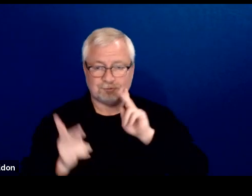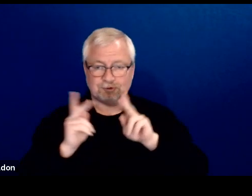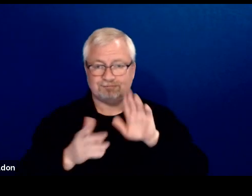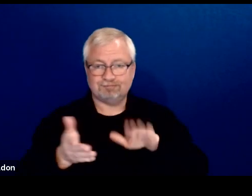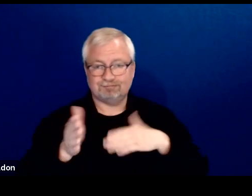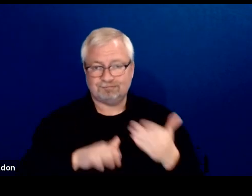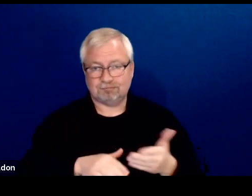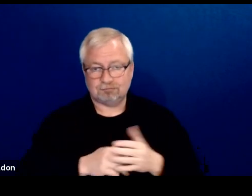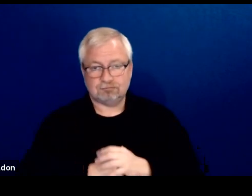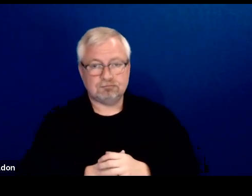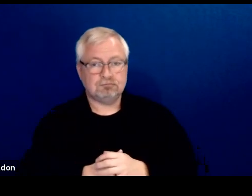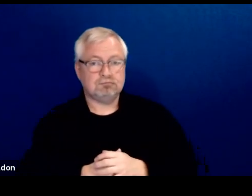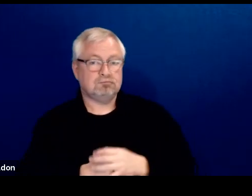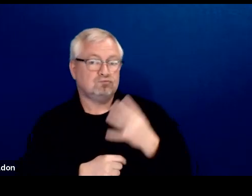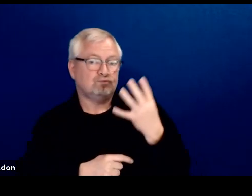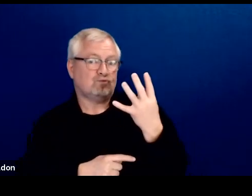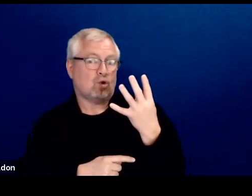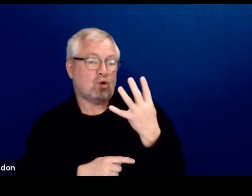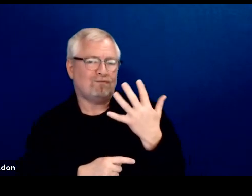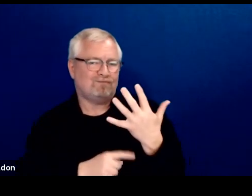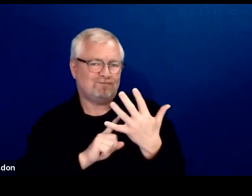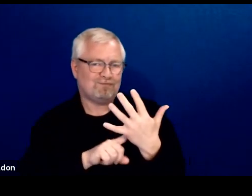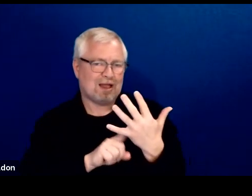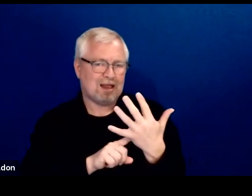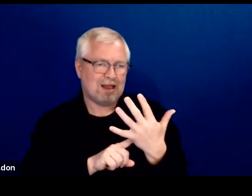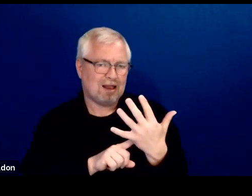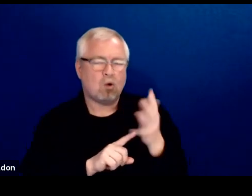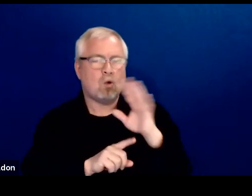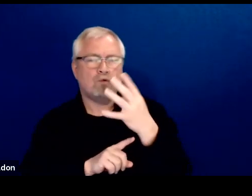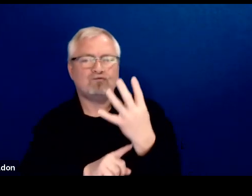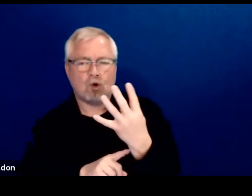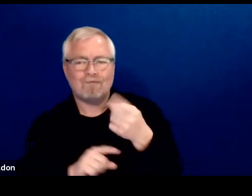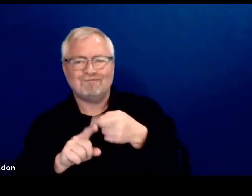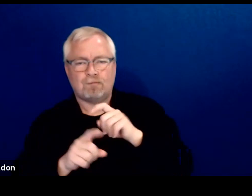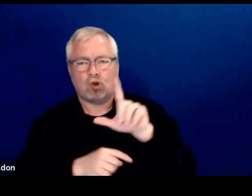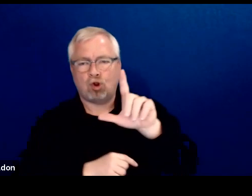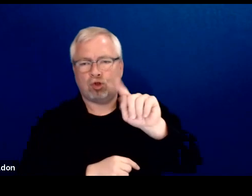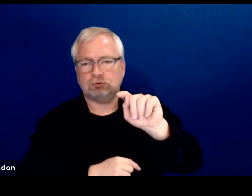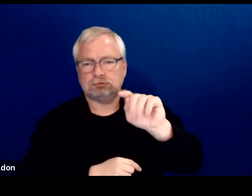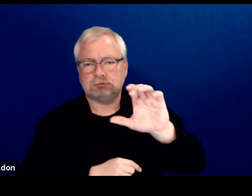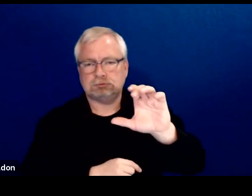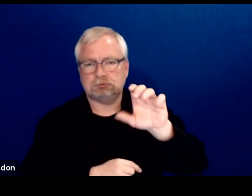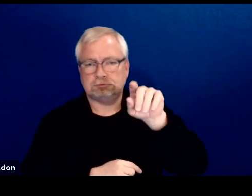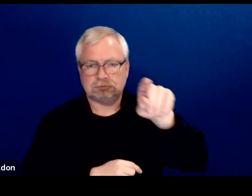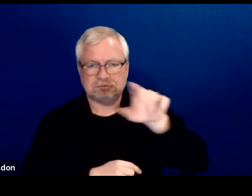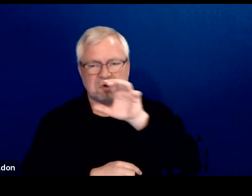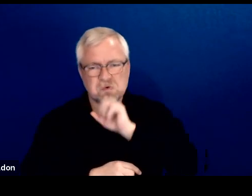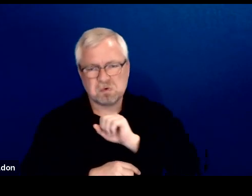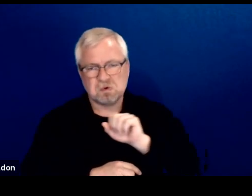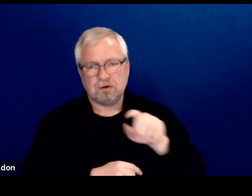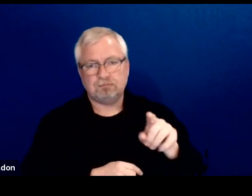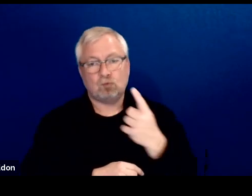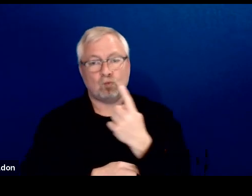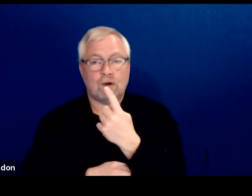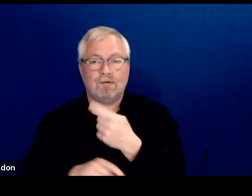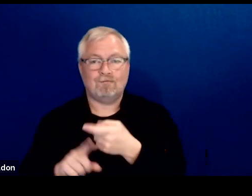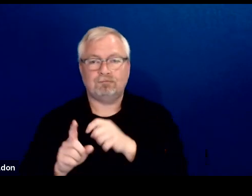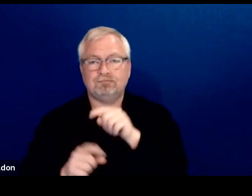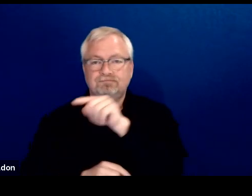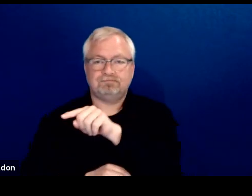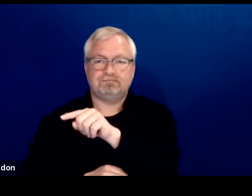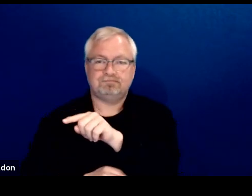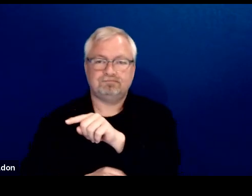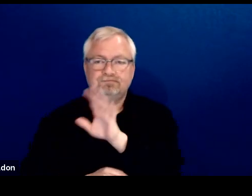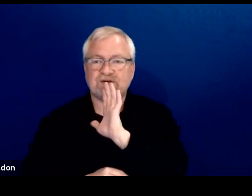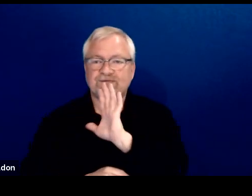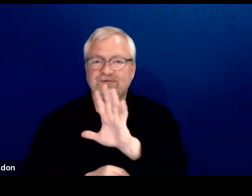a resident in the urban area in their 50s with underlying health conditions not associated with long-term care. I do